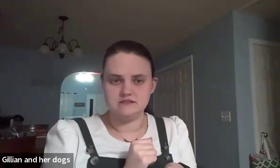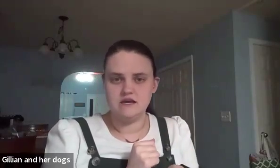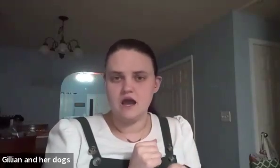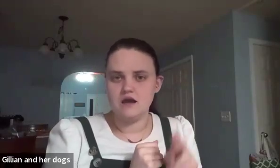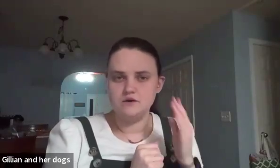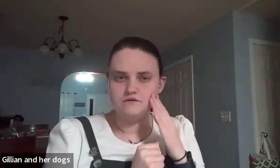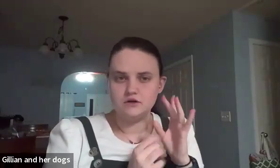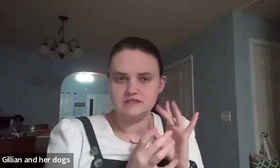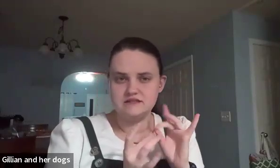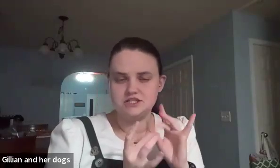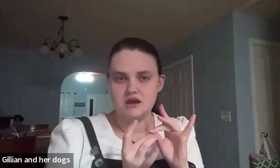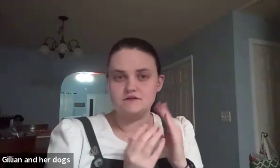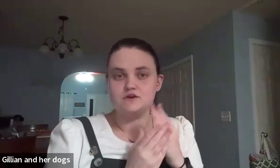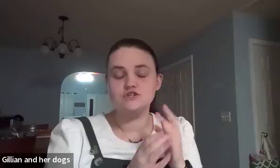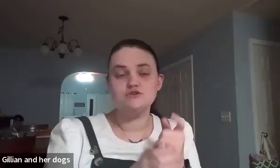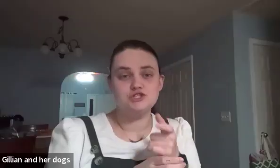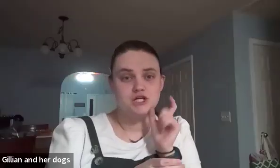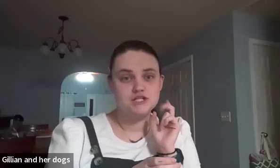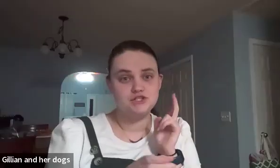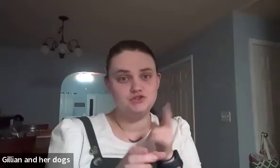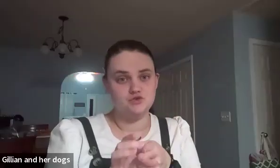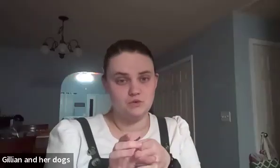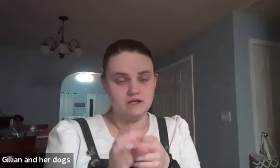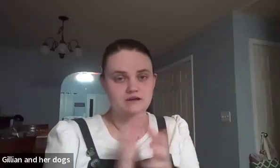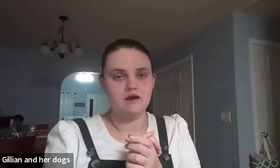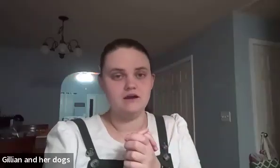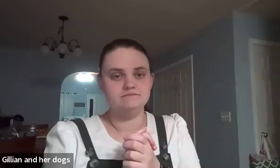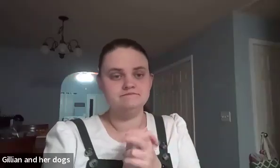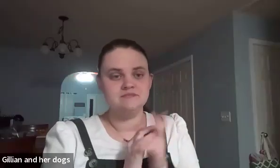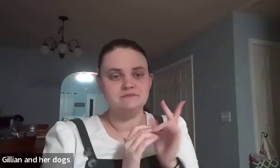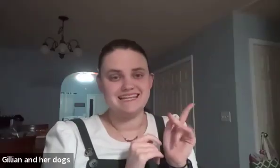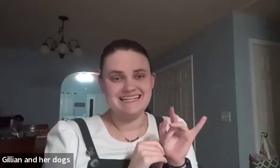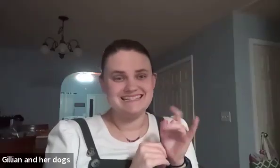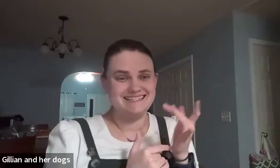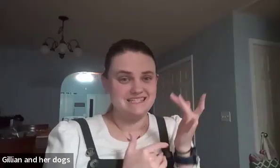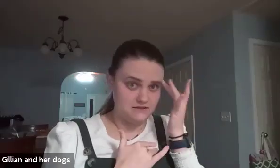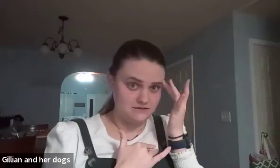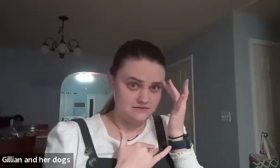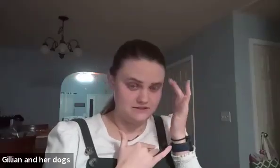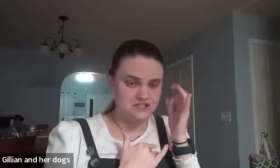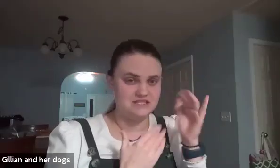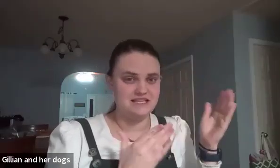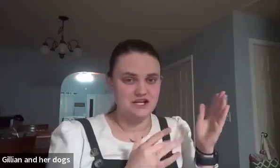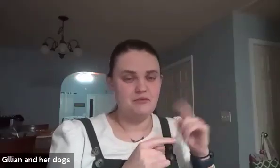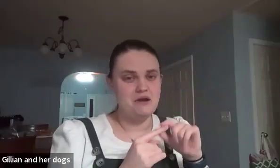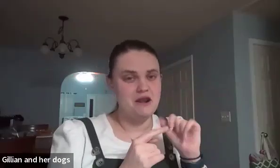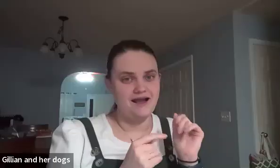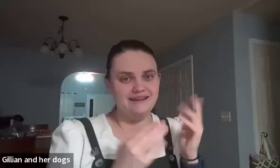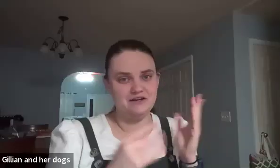Yes. I don't know if y'all could see the chat. For those of you who just joined, Miss Katie is sick. She is here, but not here